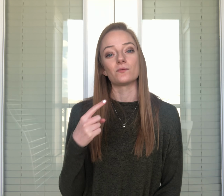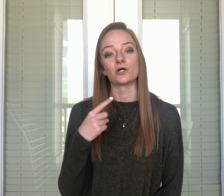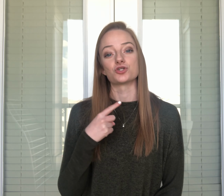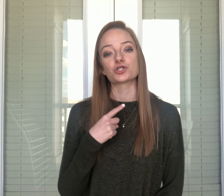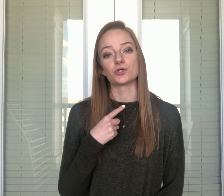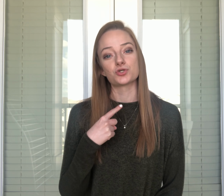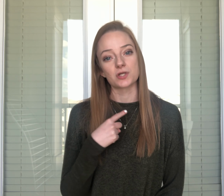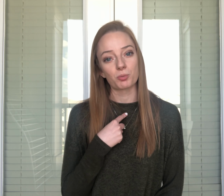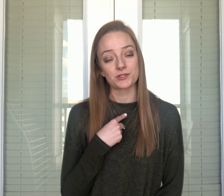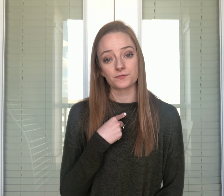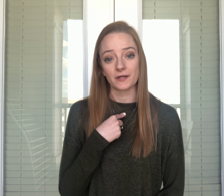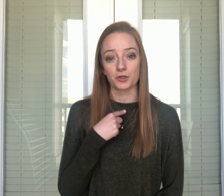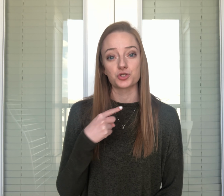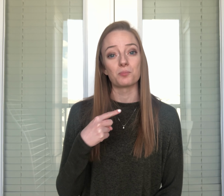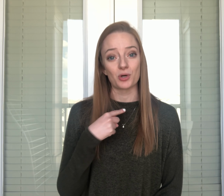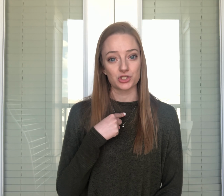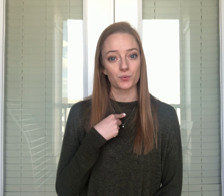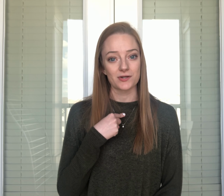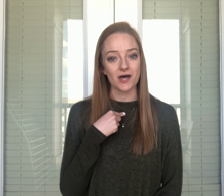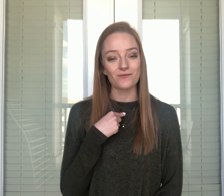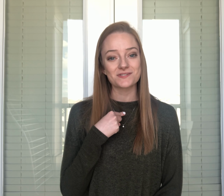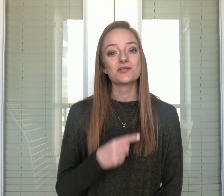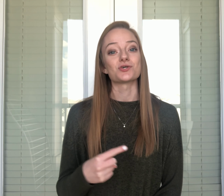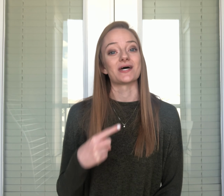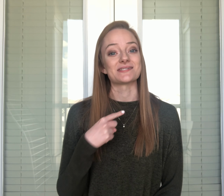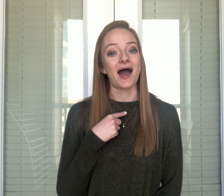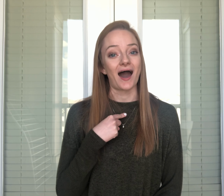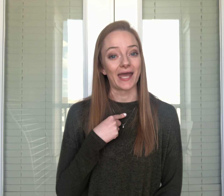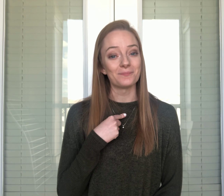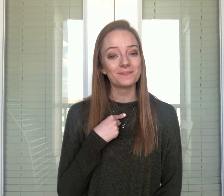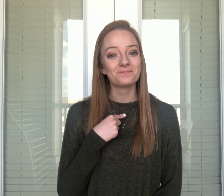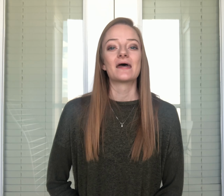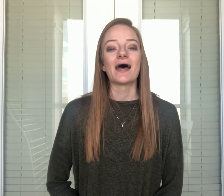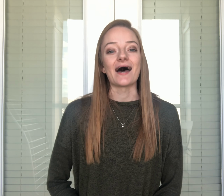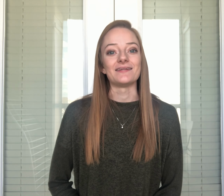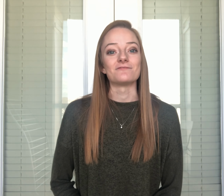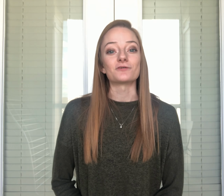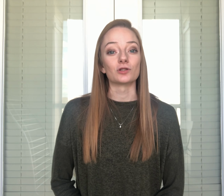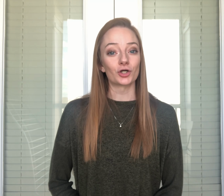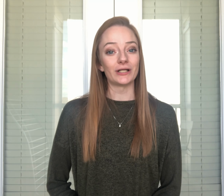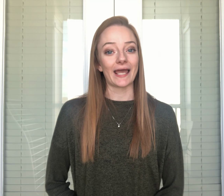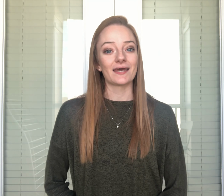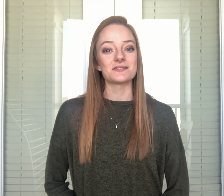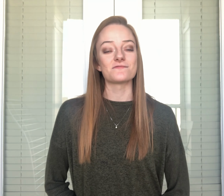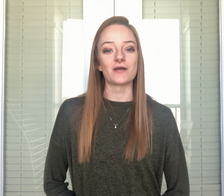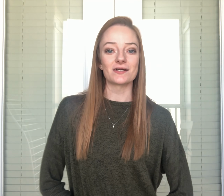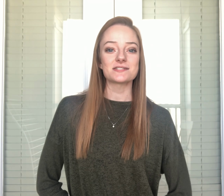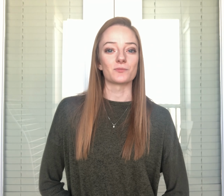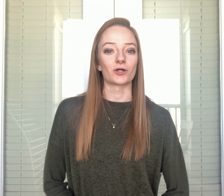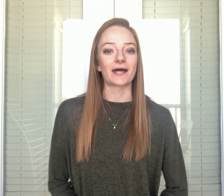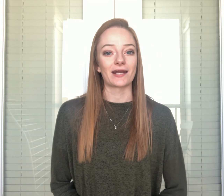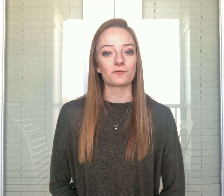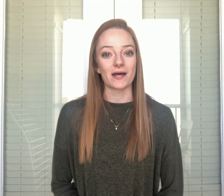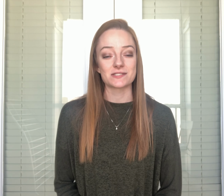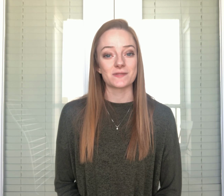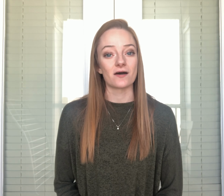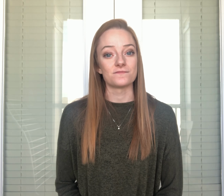we are just going to use our pointer finger to point to ourselves. So that's I'm. And then for learning, it's very similar. It kind of reminds me of